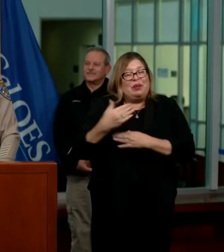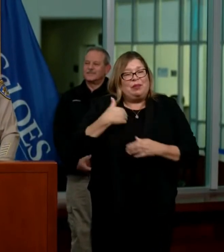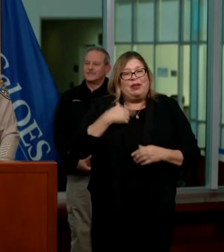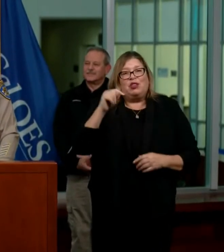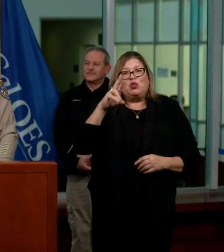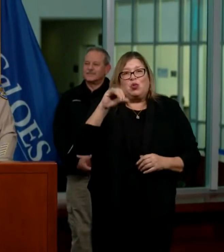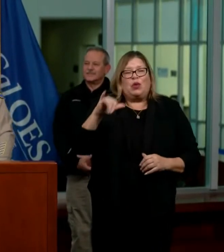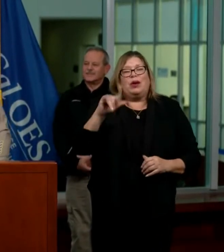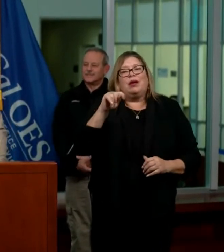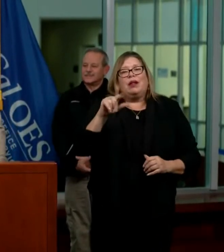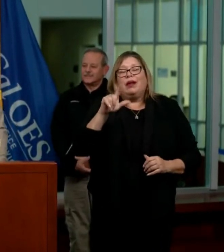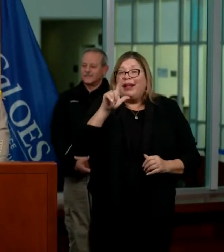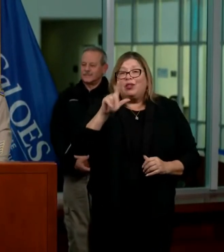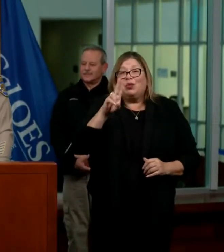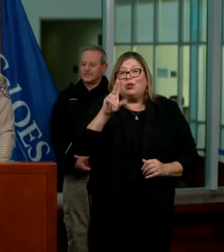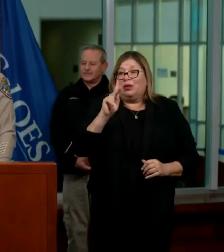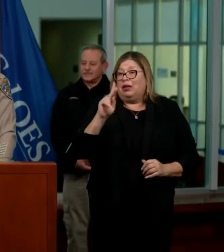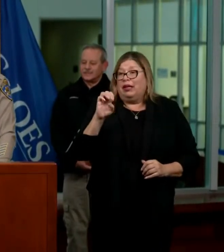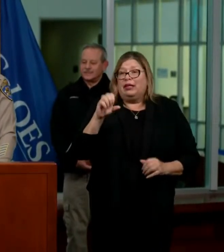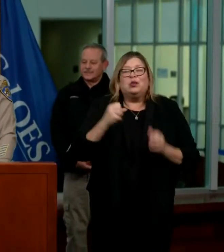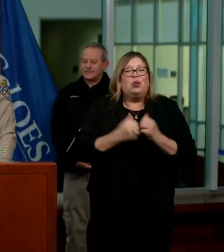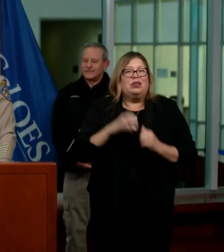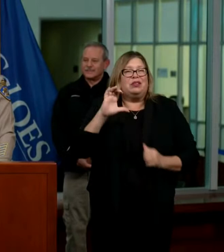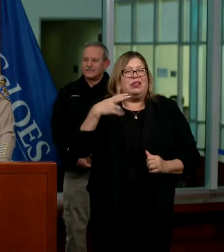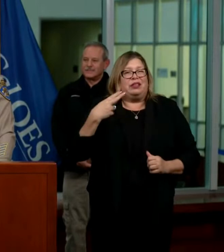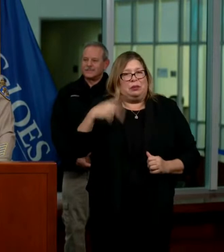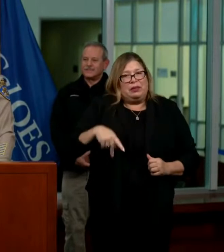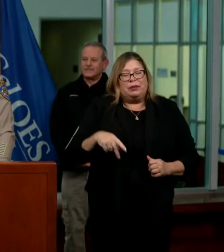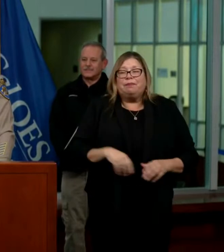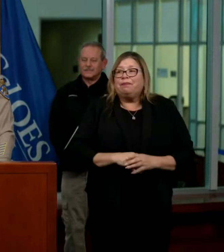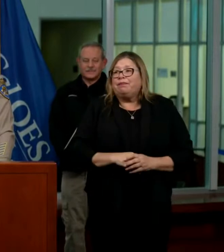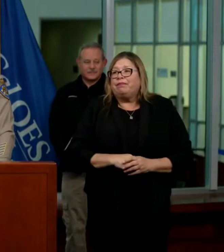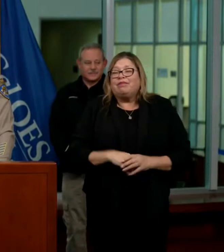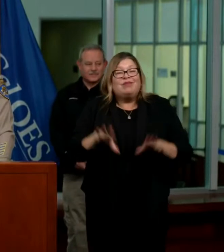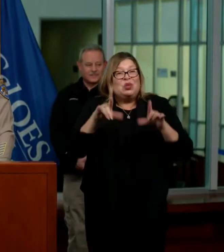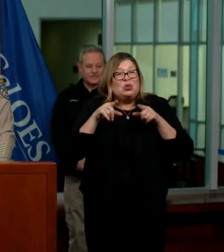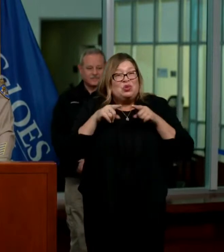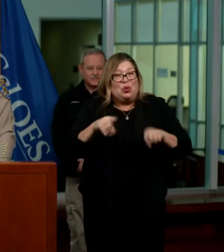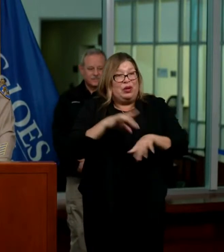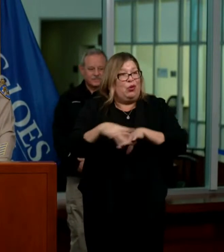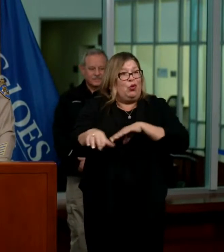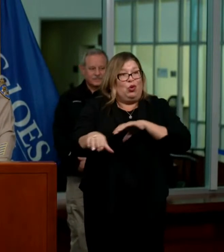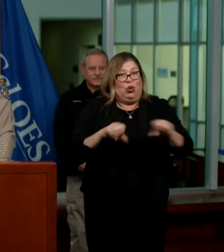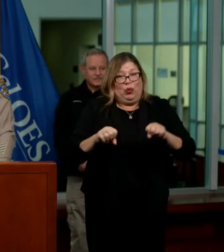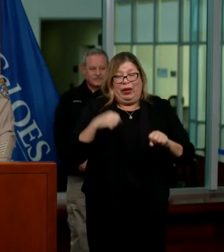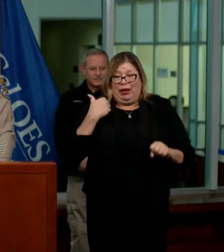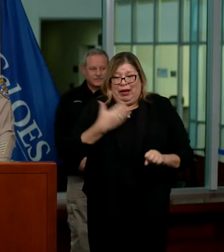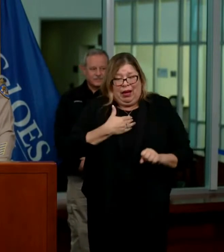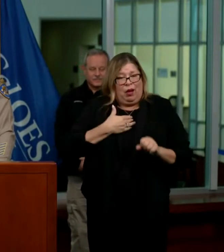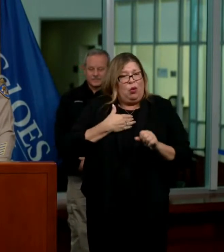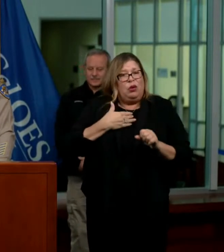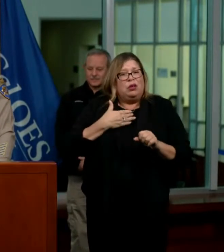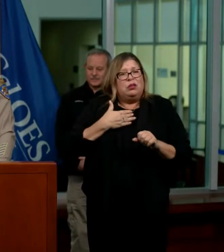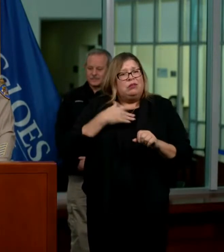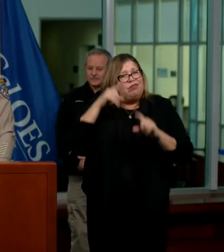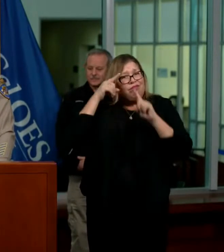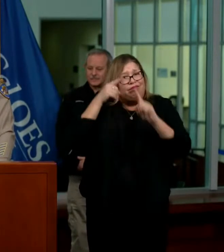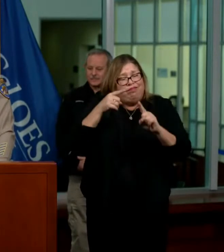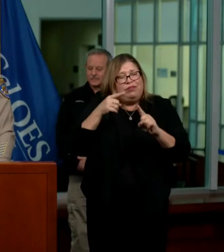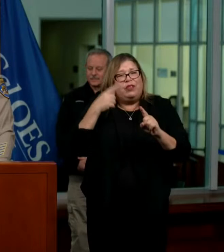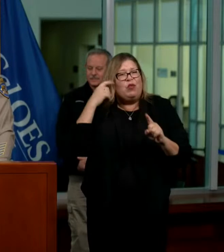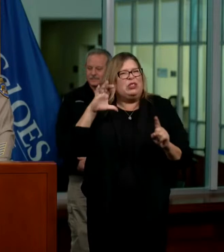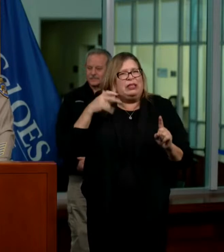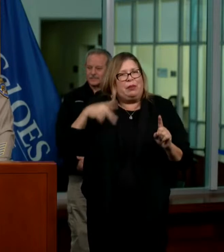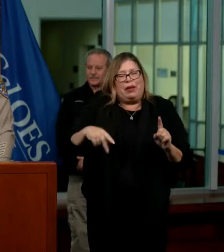with the California Highway Patrol. During earthquakes like this, the California Highway Patrol's primary mission is to